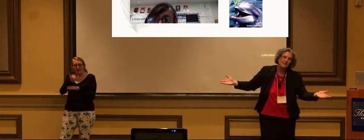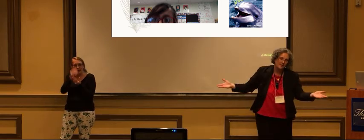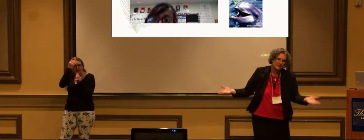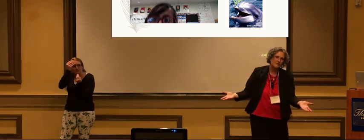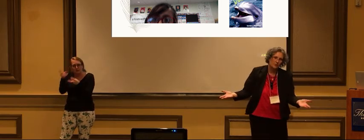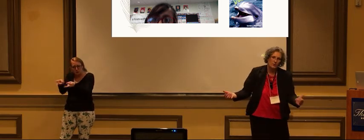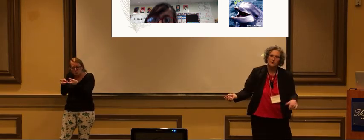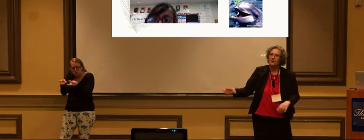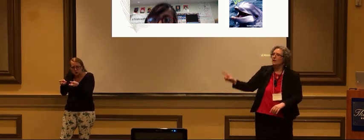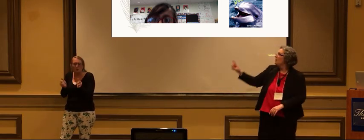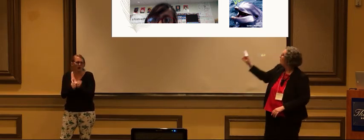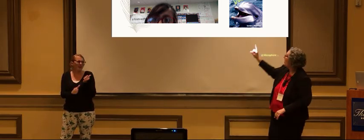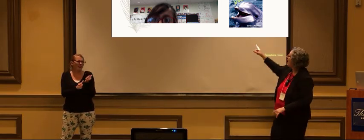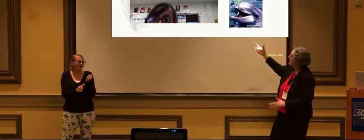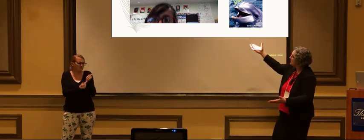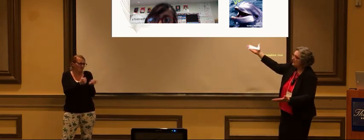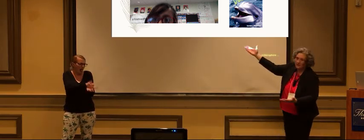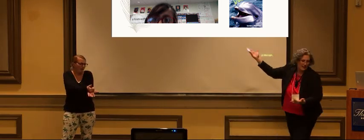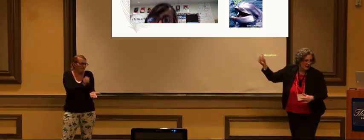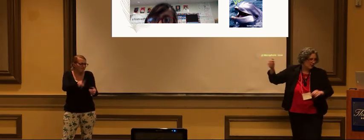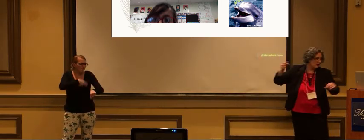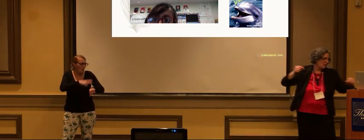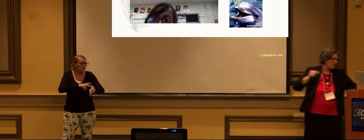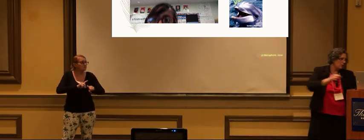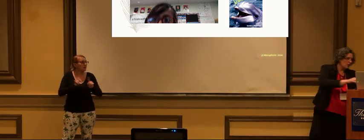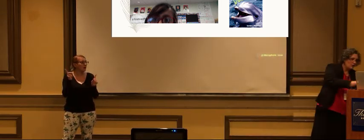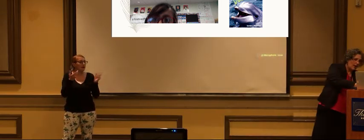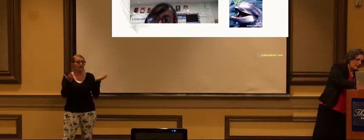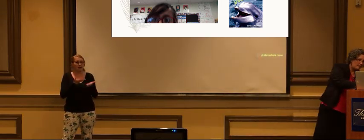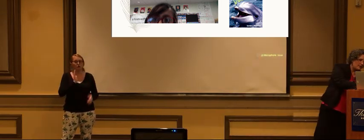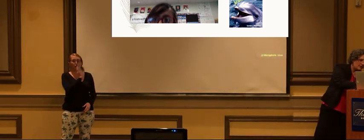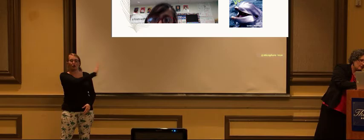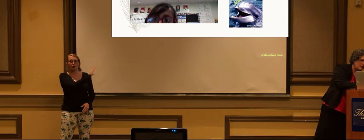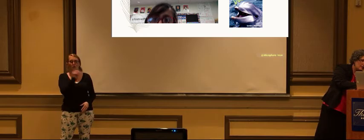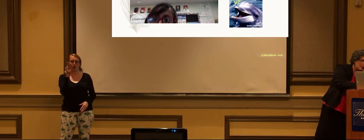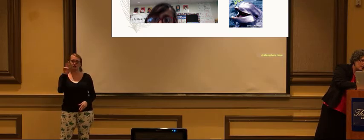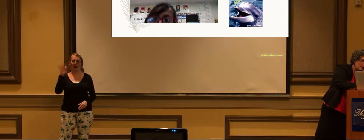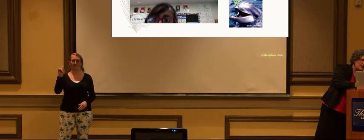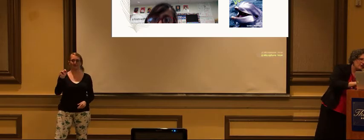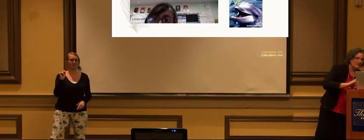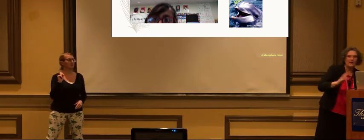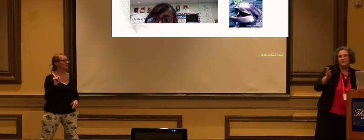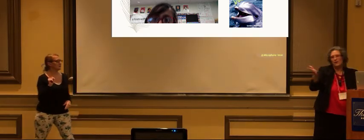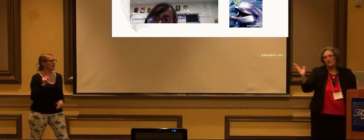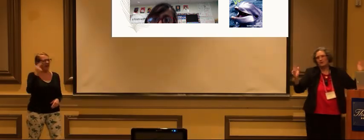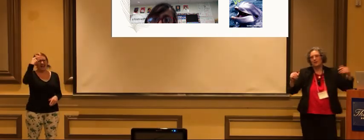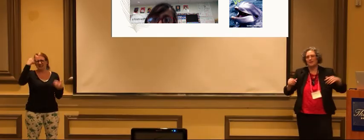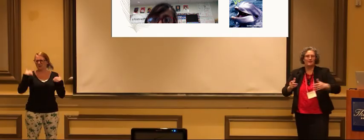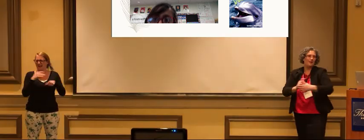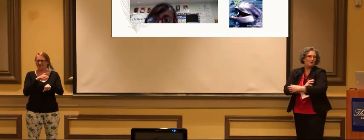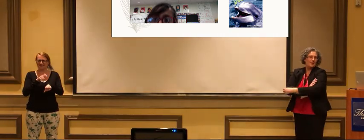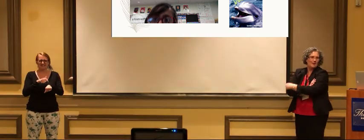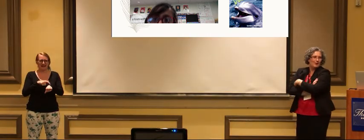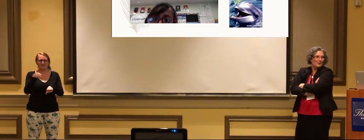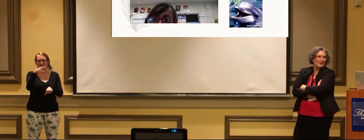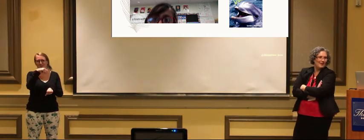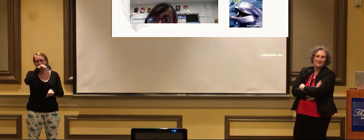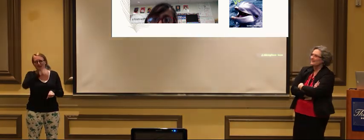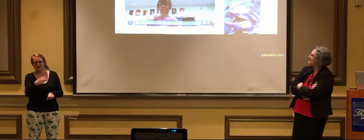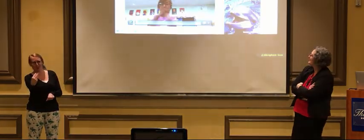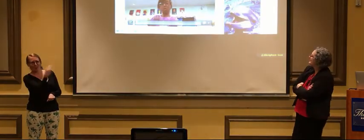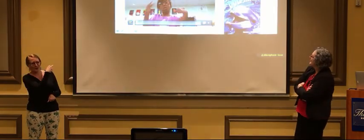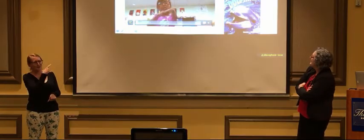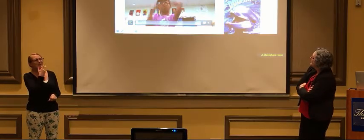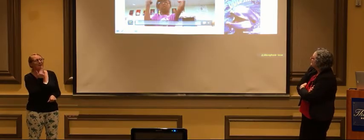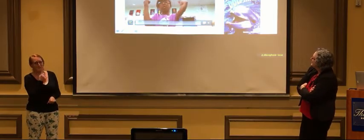with assistance, of course. But here is her draft. I think we have time for it. You guys love looking at cute